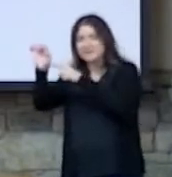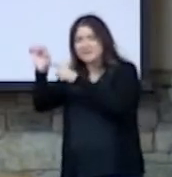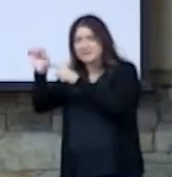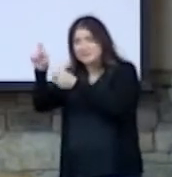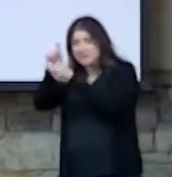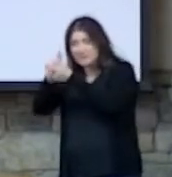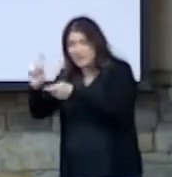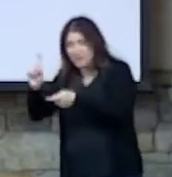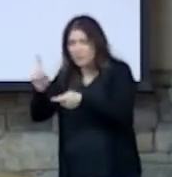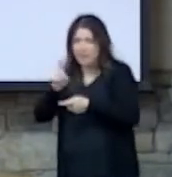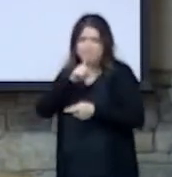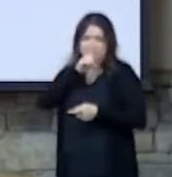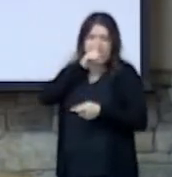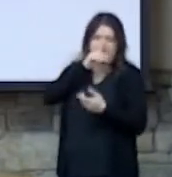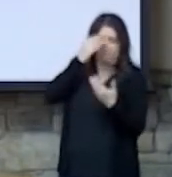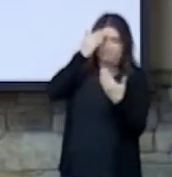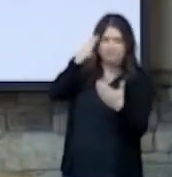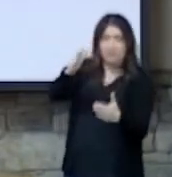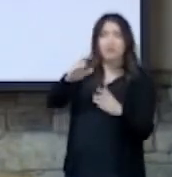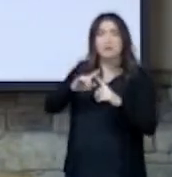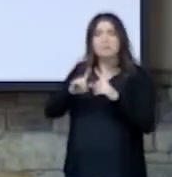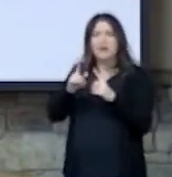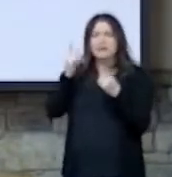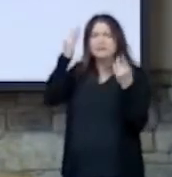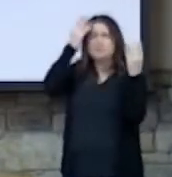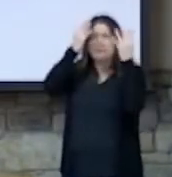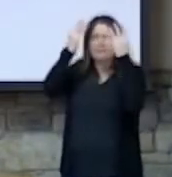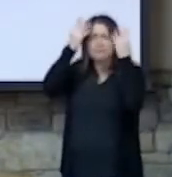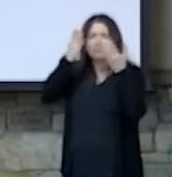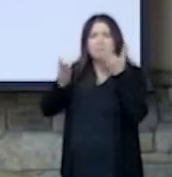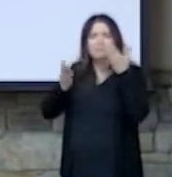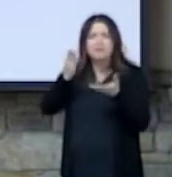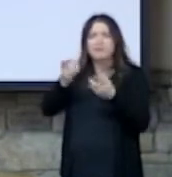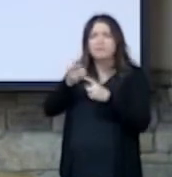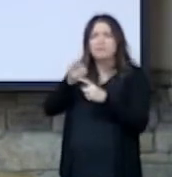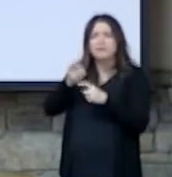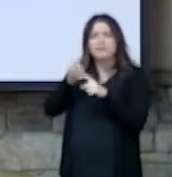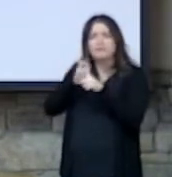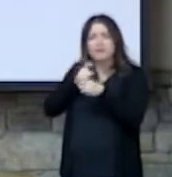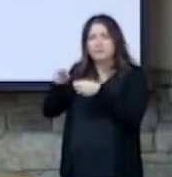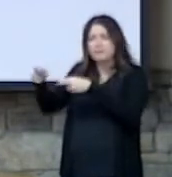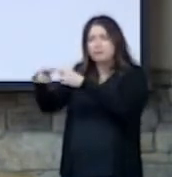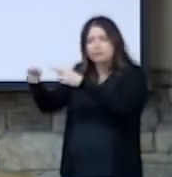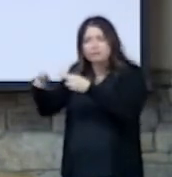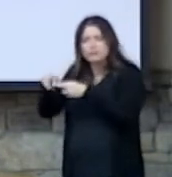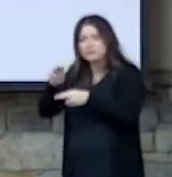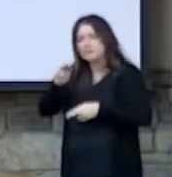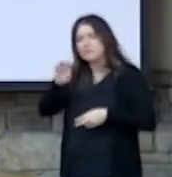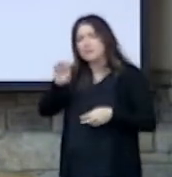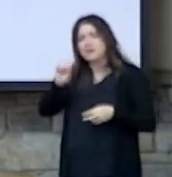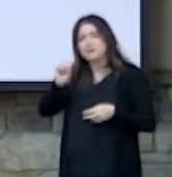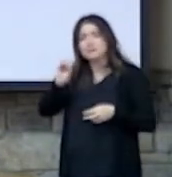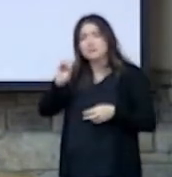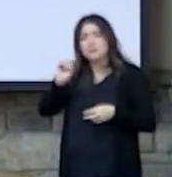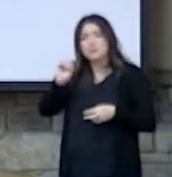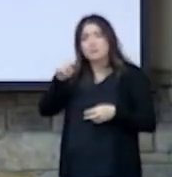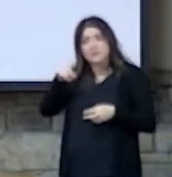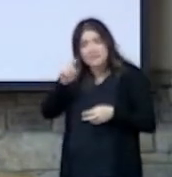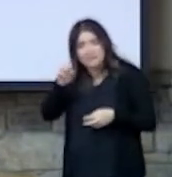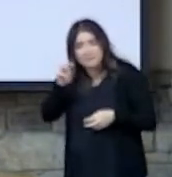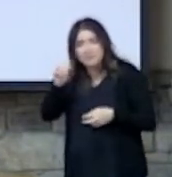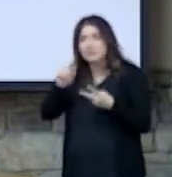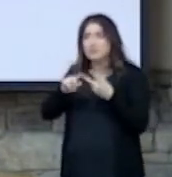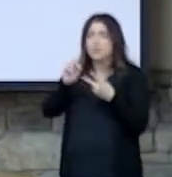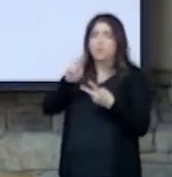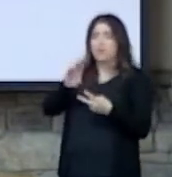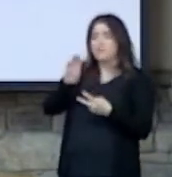where. It's been speculated that maybe they came from the region of Mesopotamia, or maybe Babylonia, or